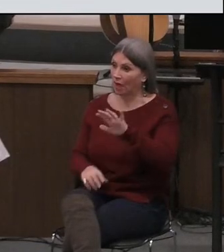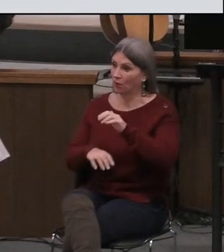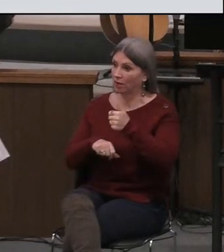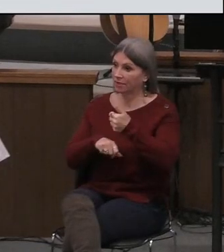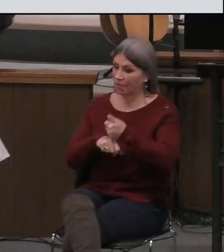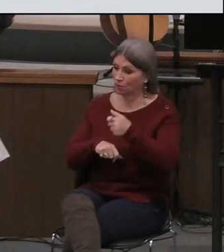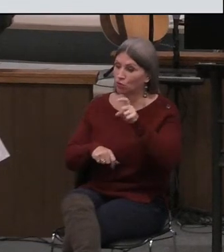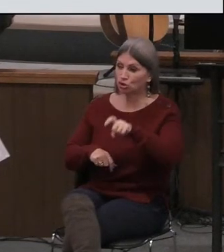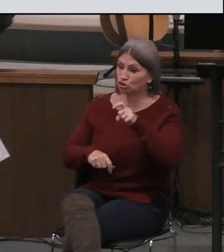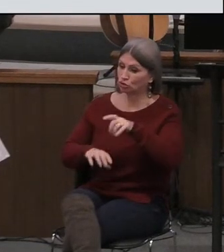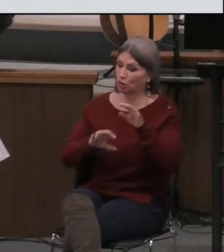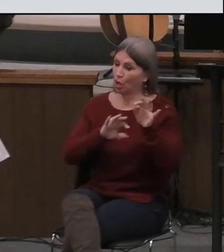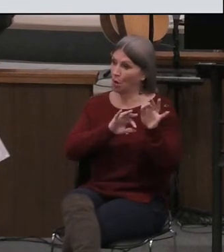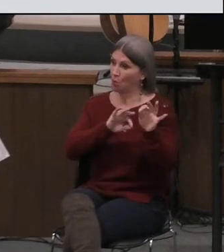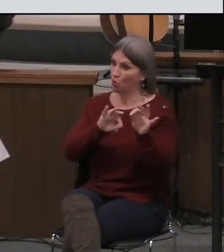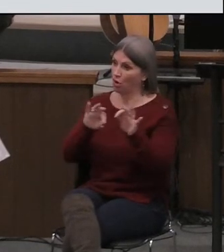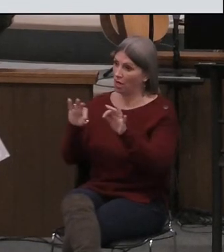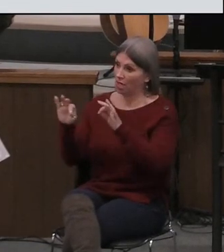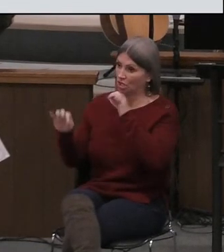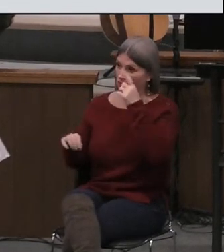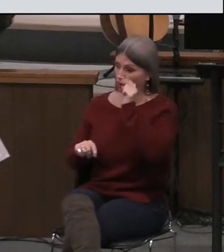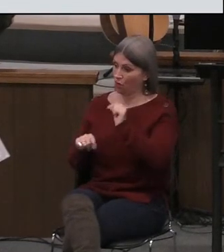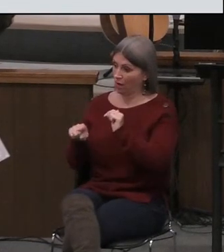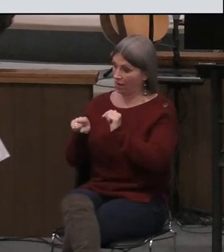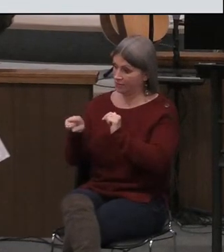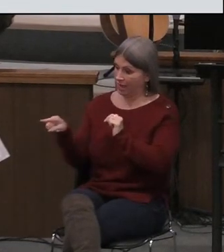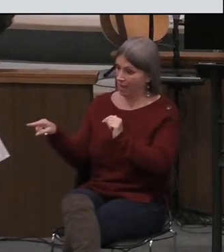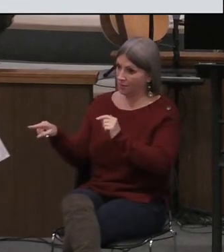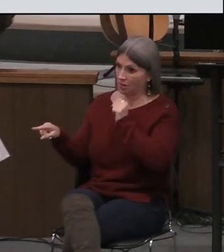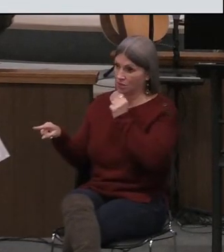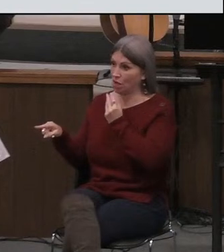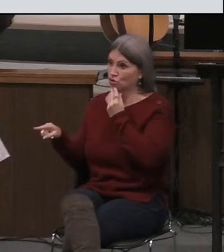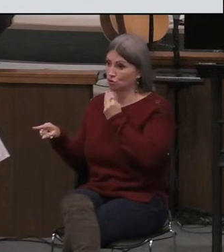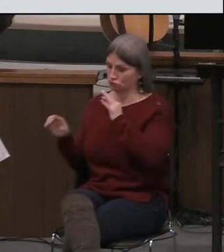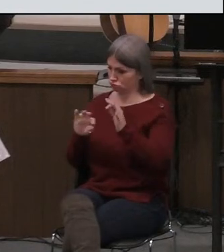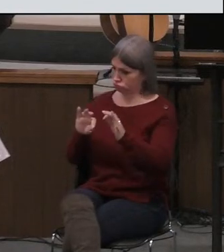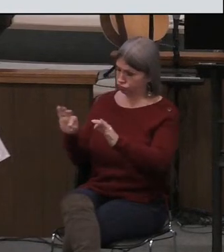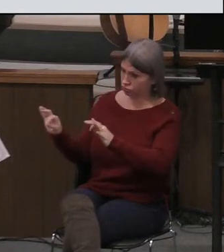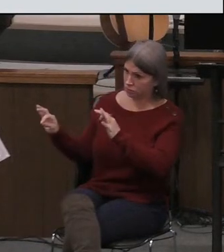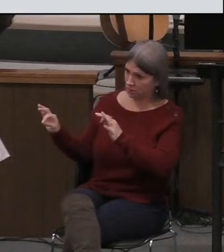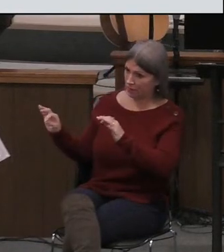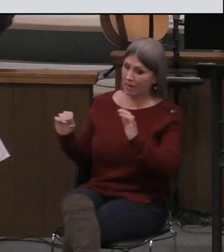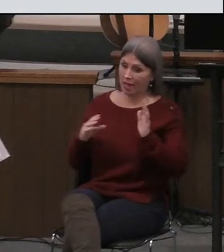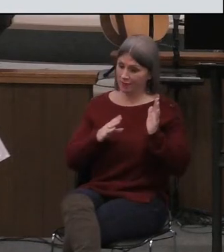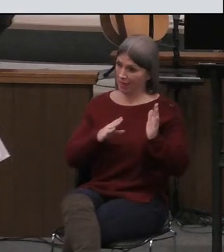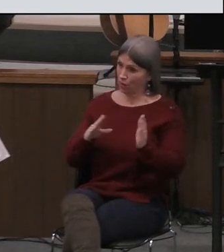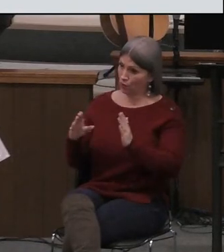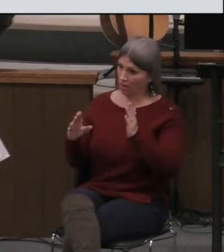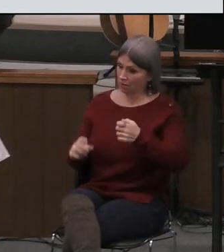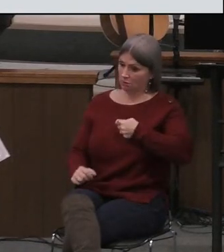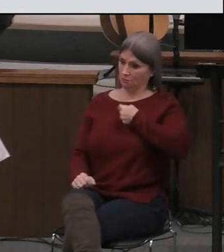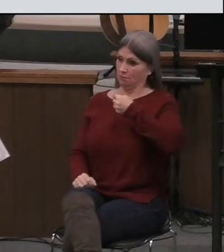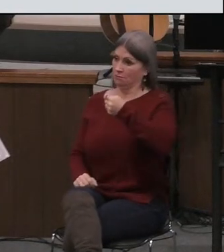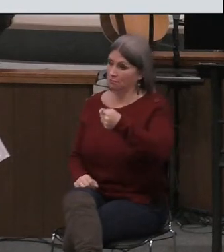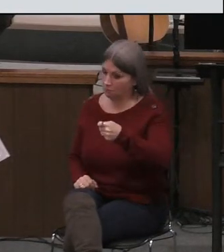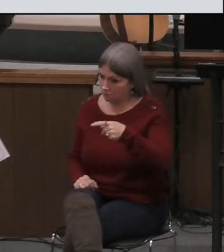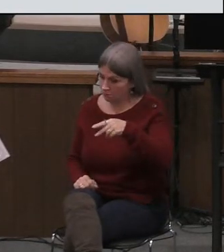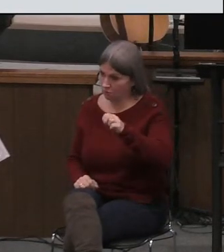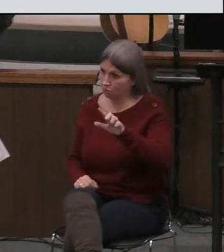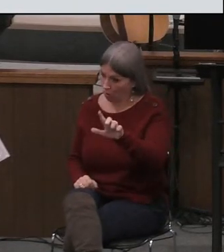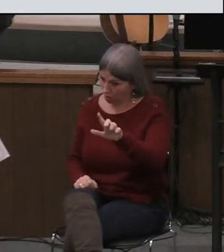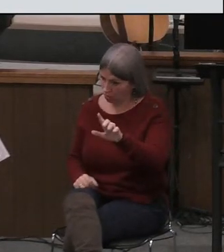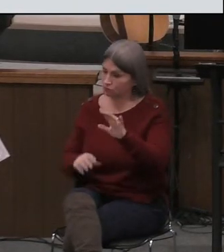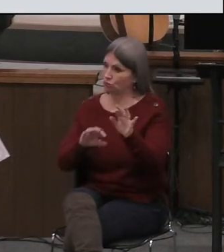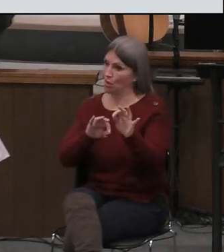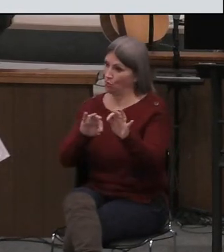should be preached to the Gentiles. In accordance with that arrangement, he has called Paul to be a minister.